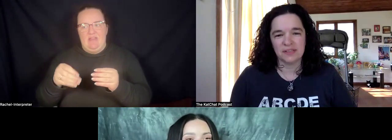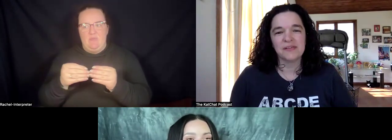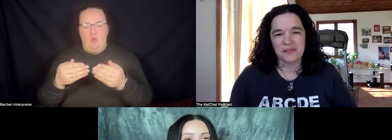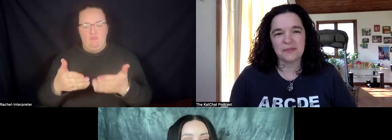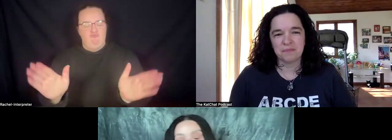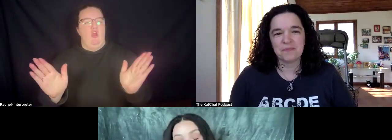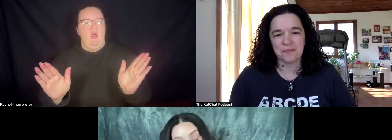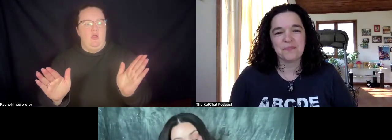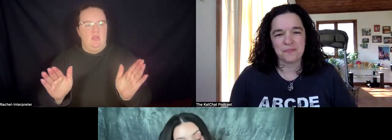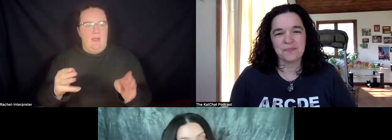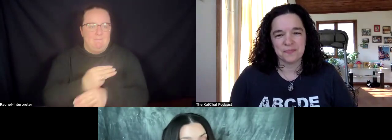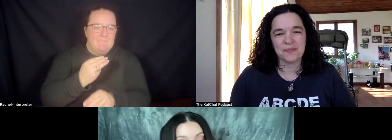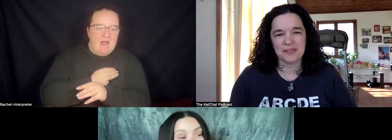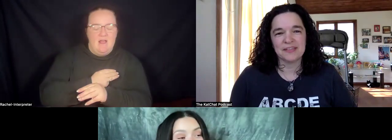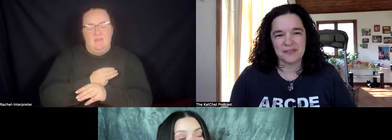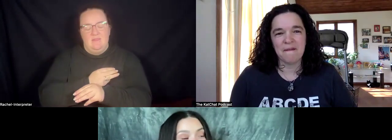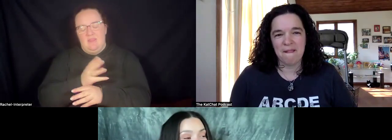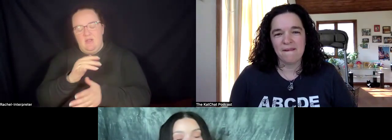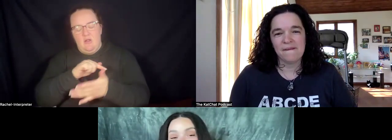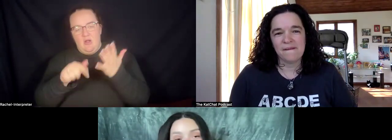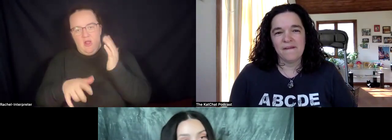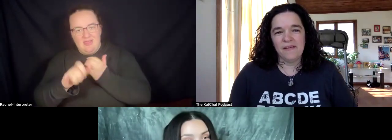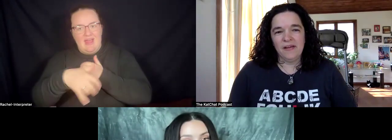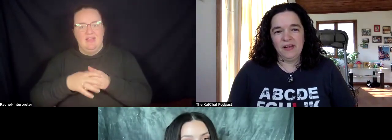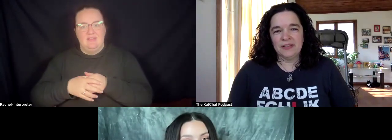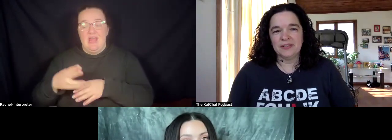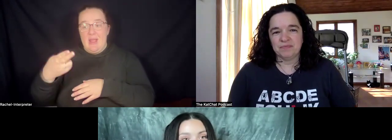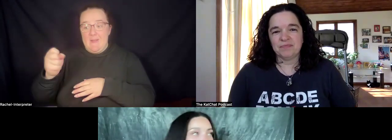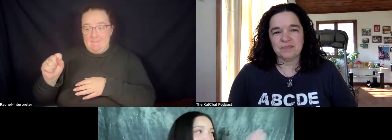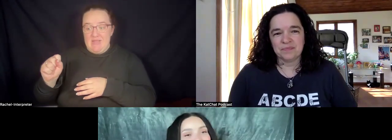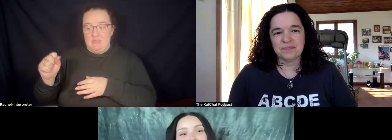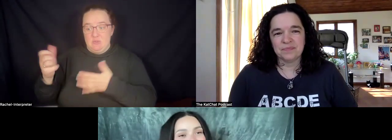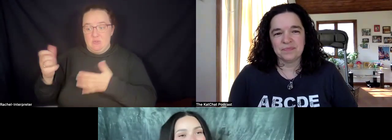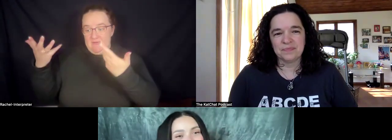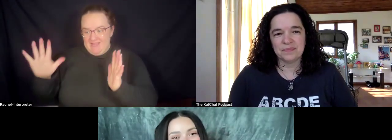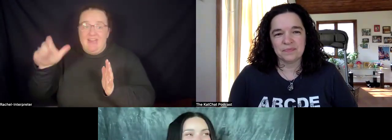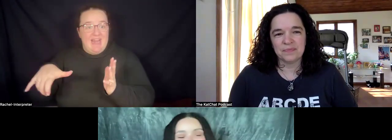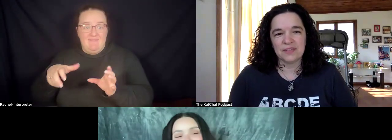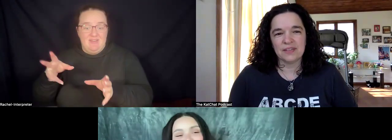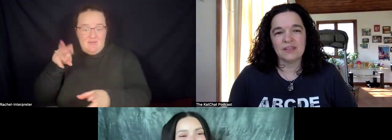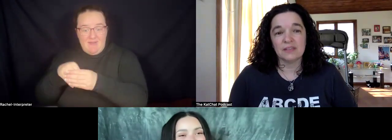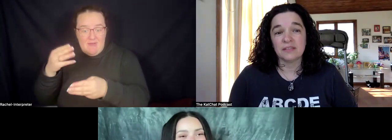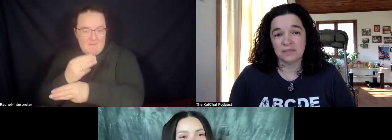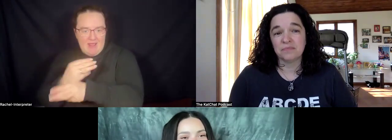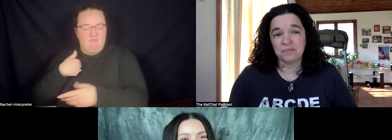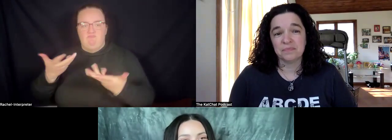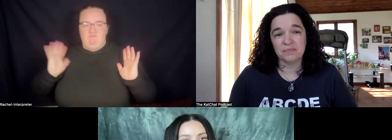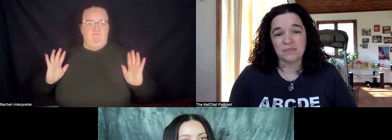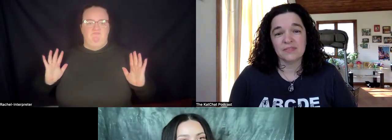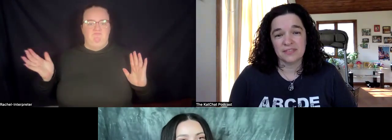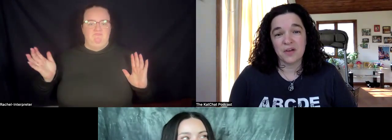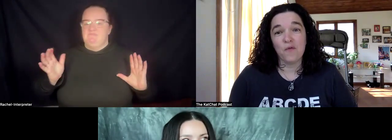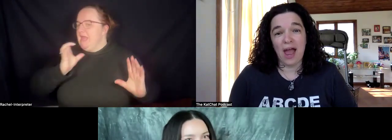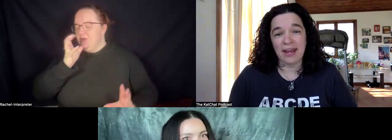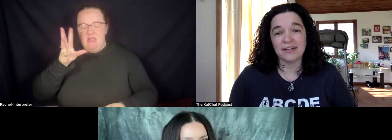in maths. And as soon as I was in high school and I did not have to do maths anymore, I was out. I was no longer doing mathematic